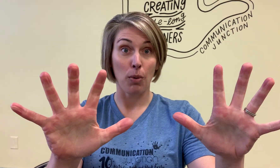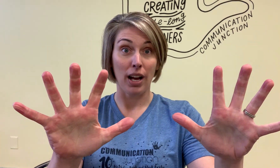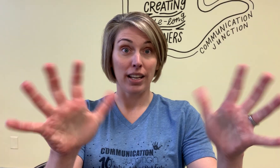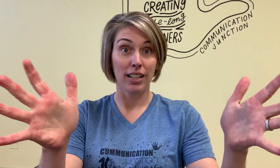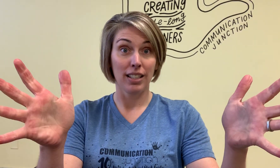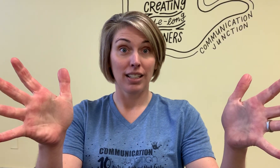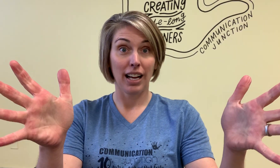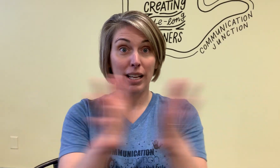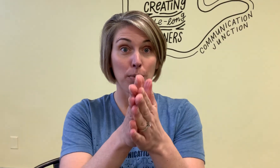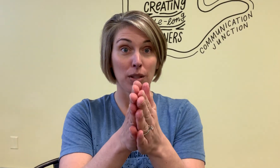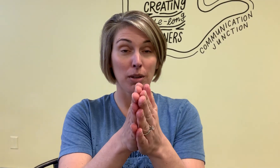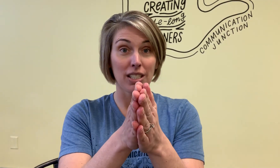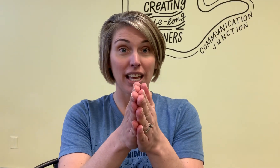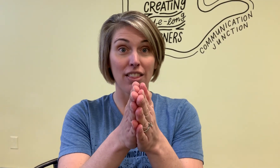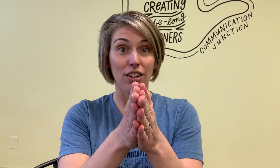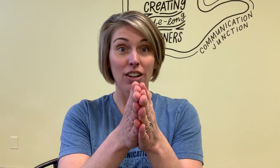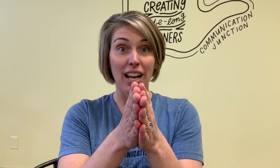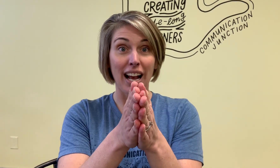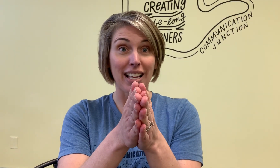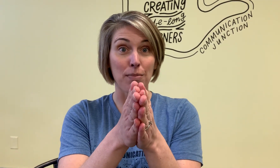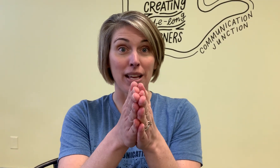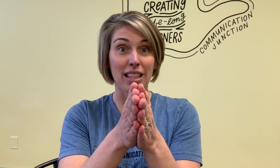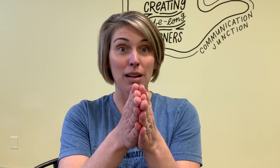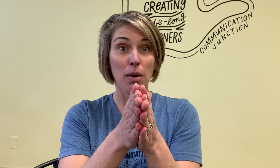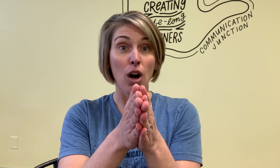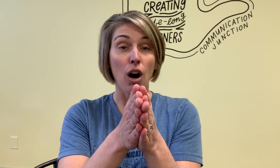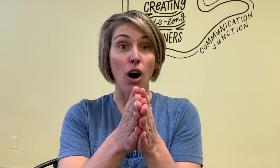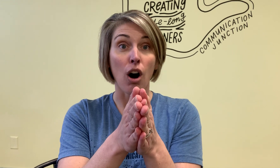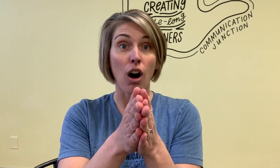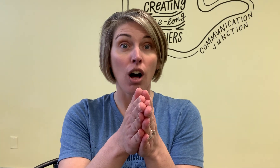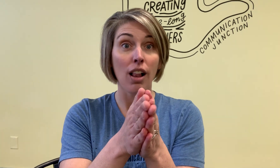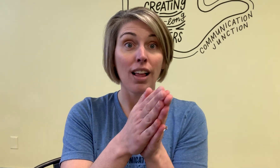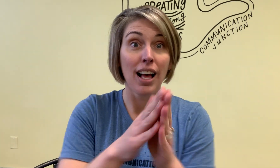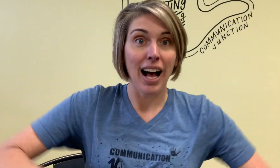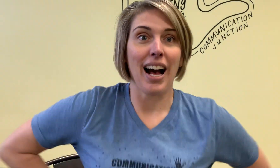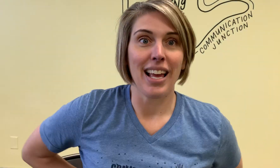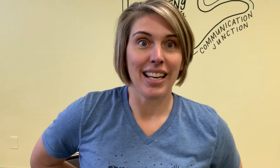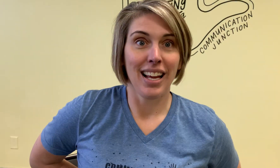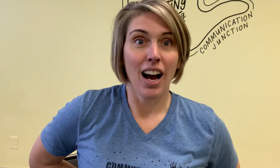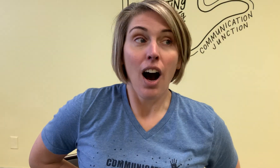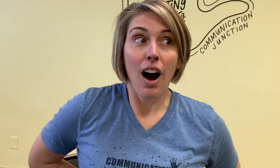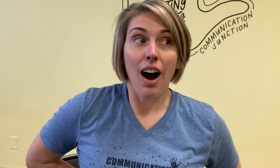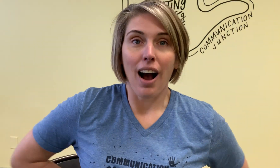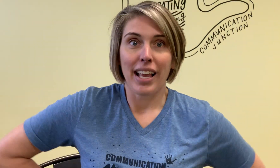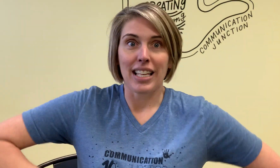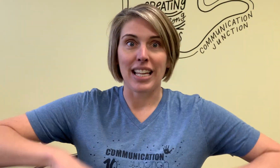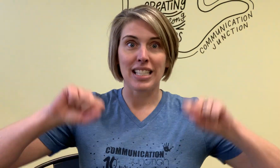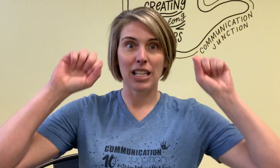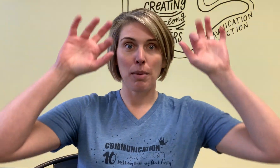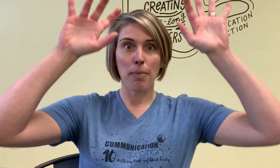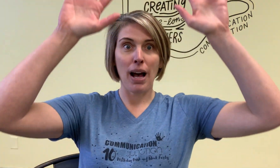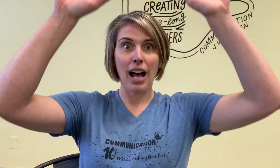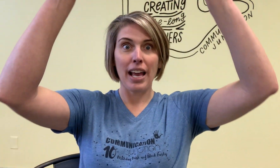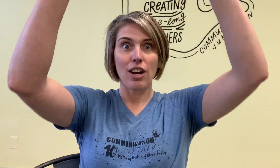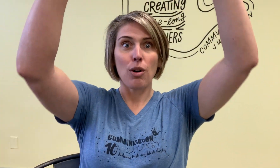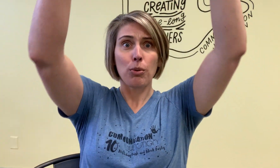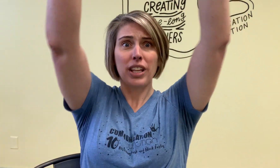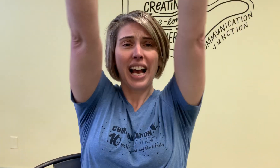wide. I can put them all together. I can make them all hide. I can dance them up high, go up really